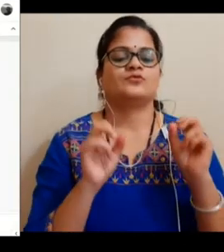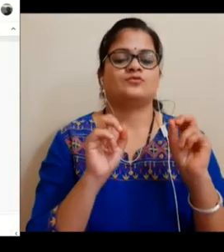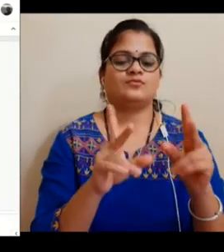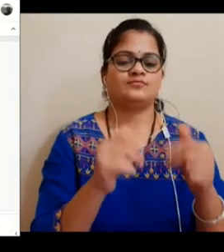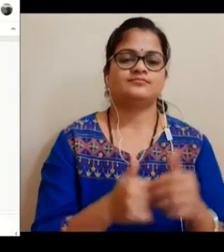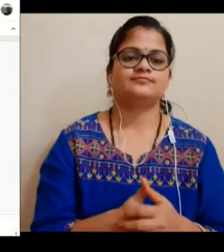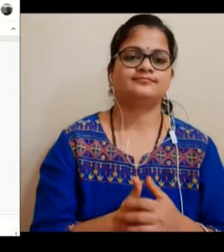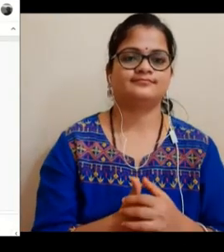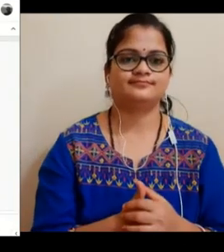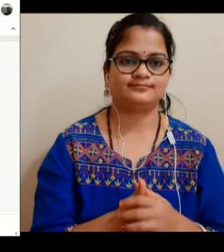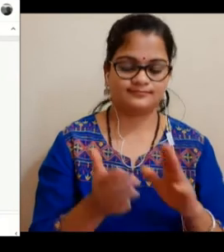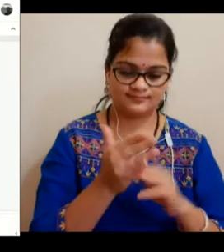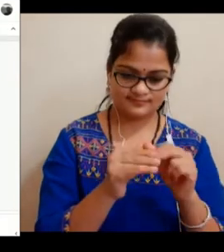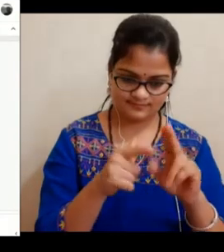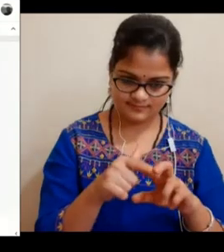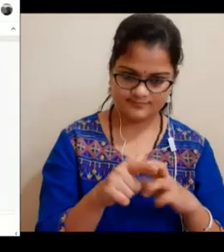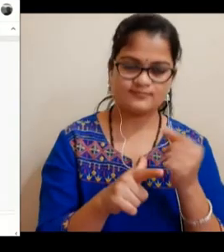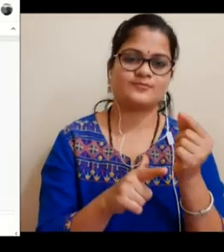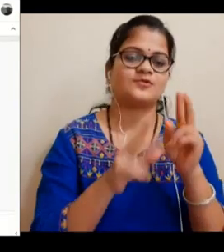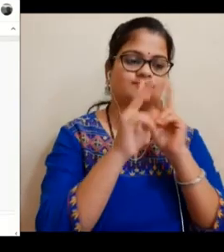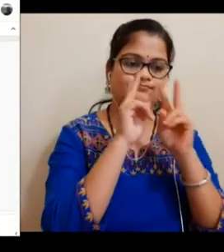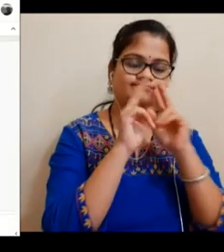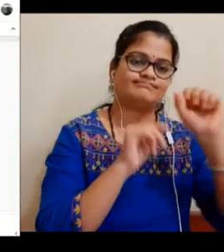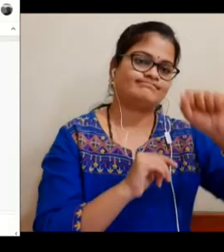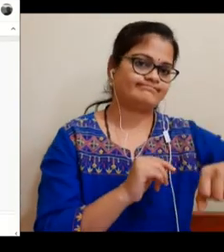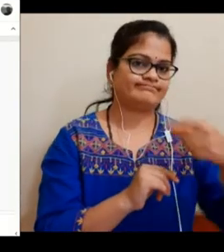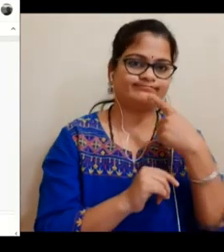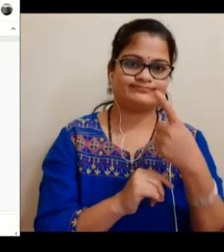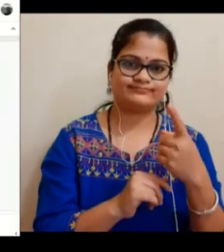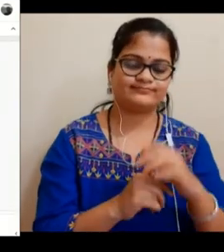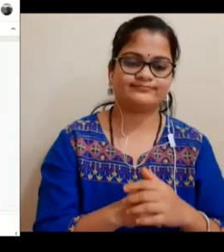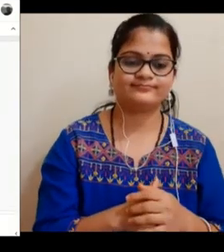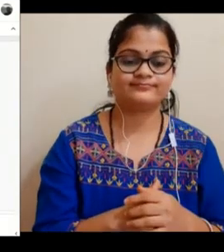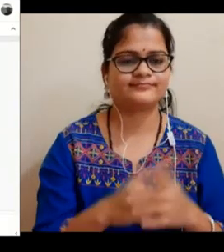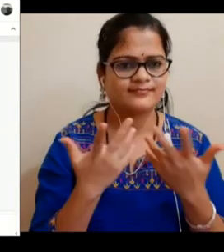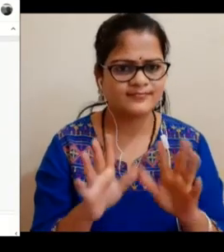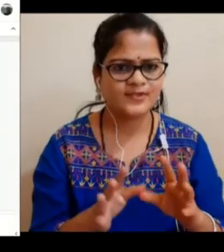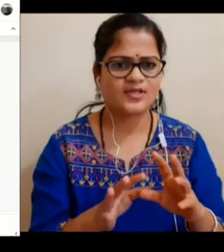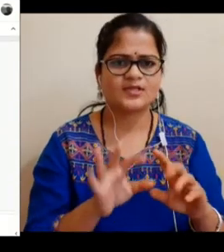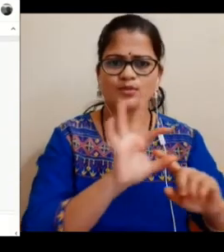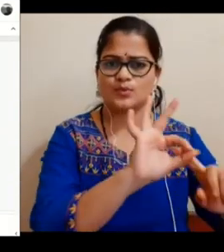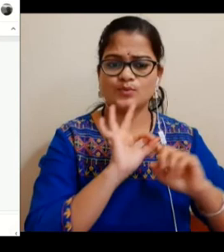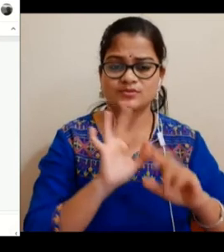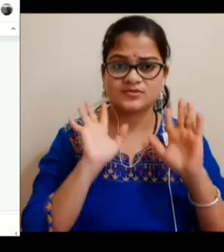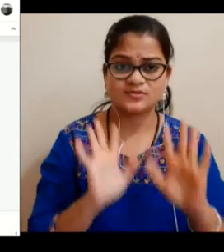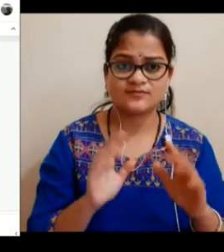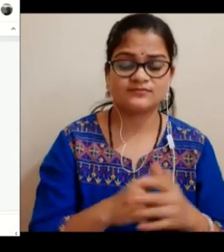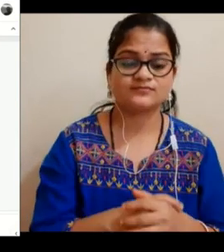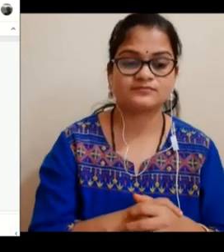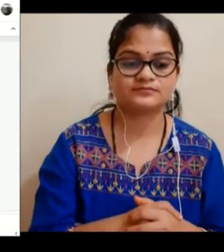Yeah. Manju says yes in the chat box. Any other questions?